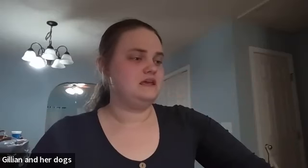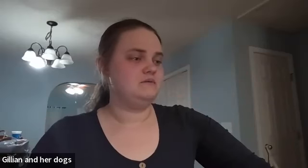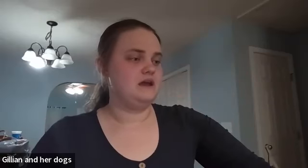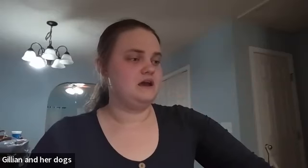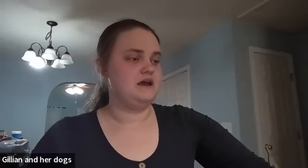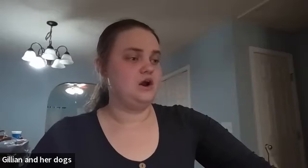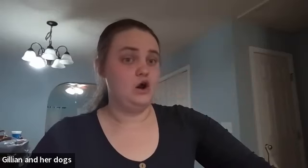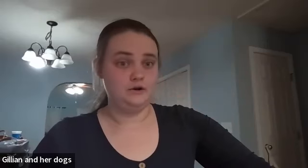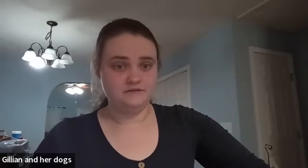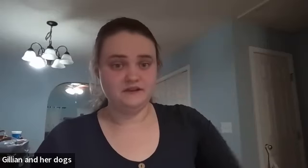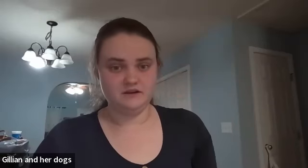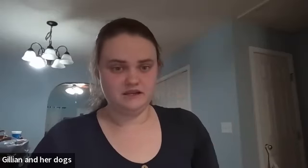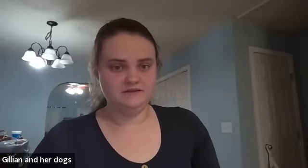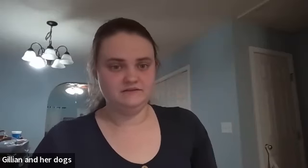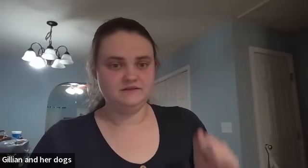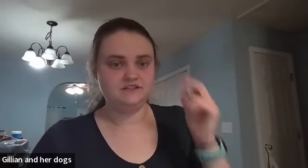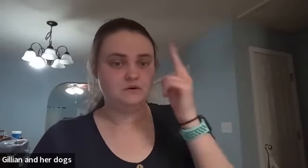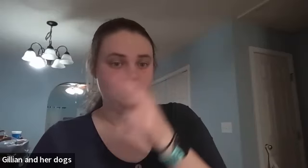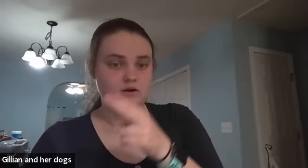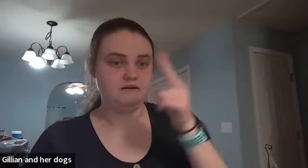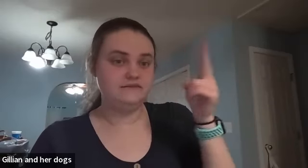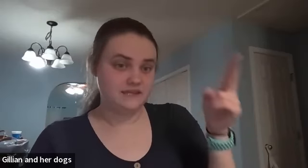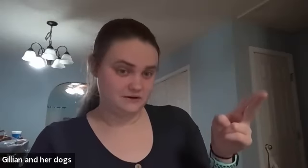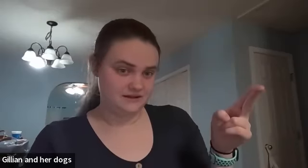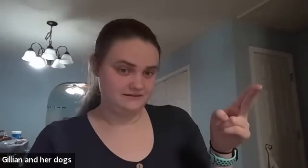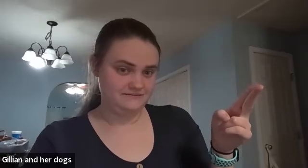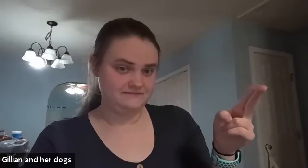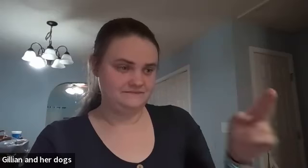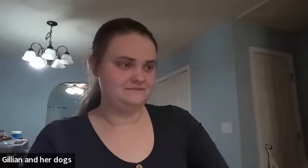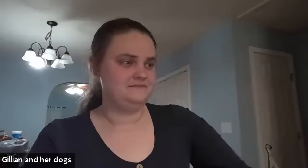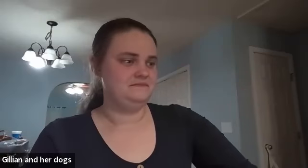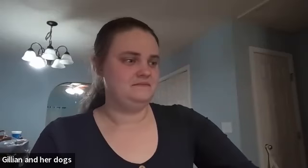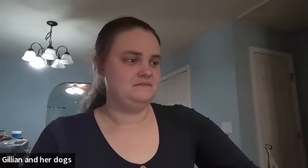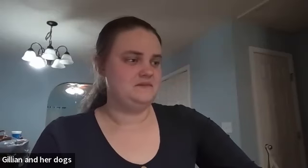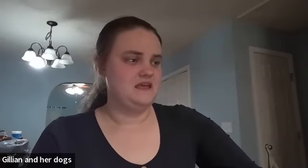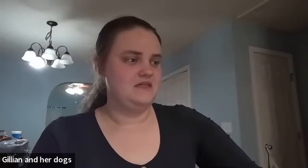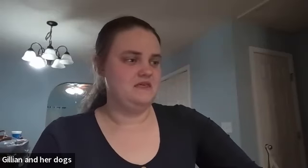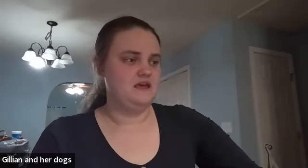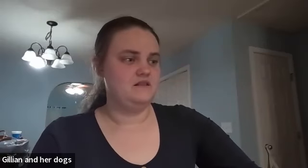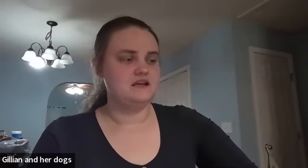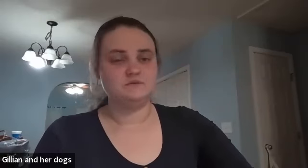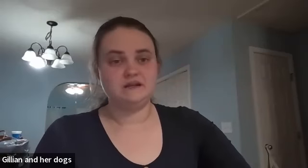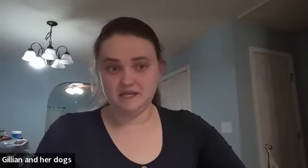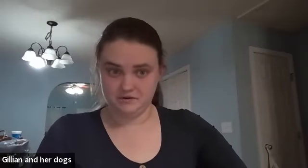Then we had hard of hearing. So hard of hearing. And then our last one,